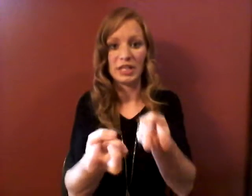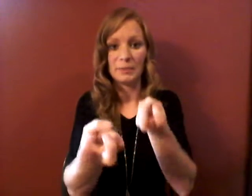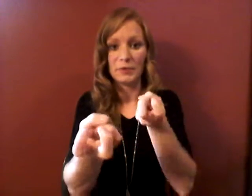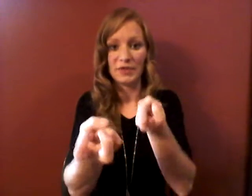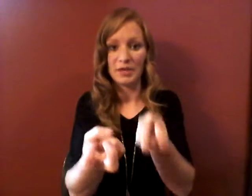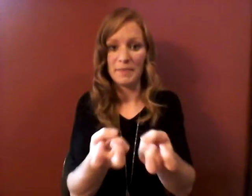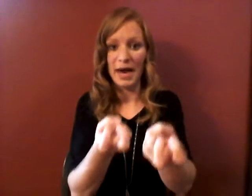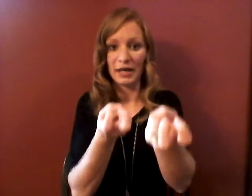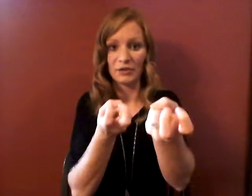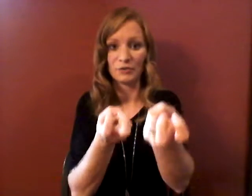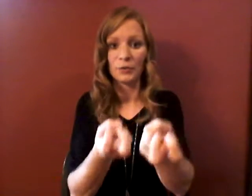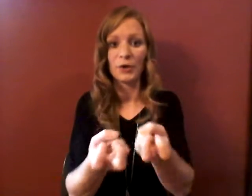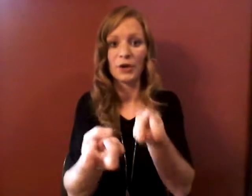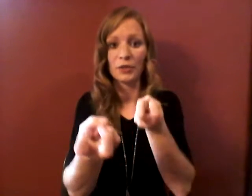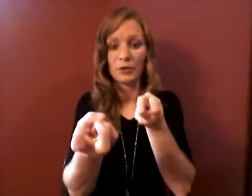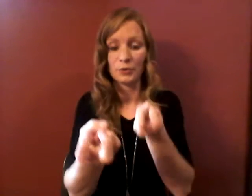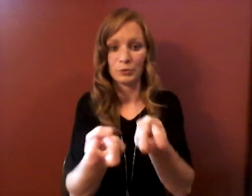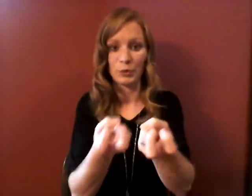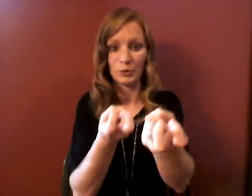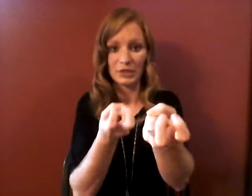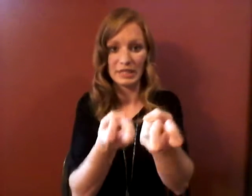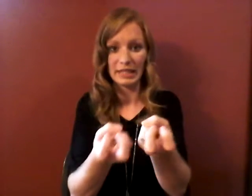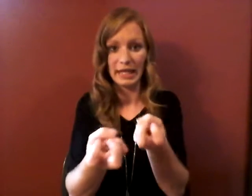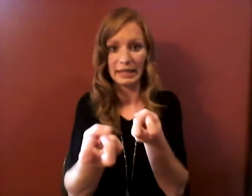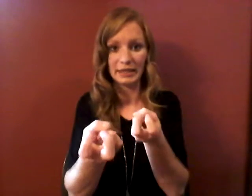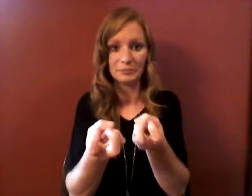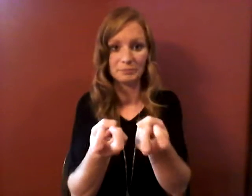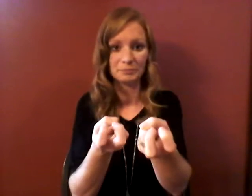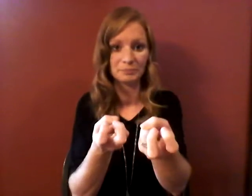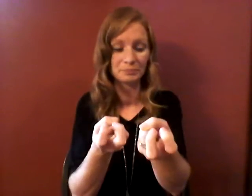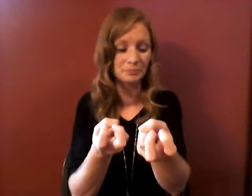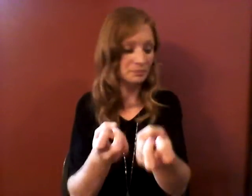moving them back and forth. Roller skating.